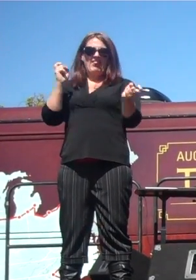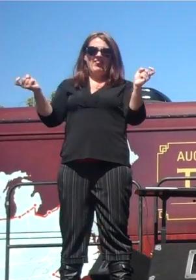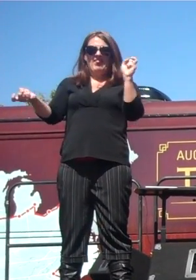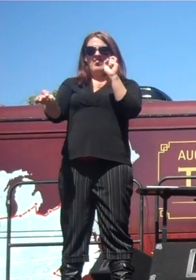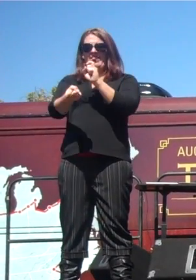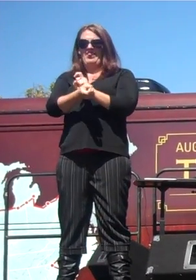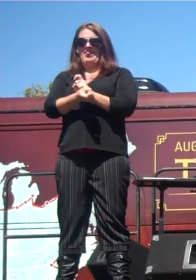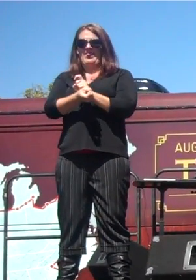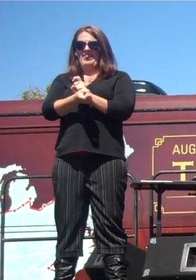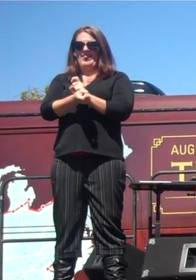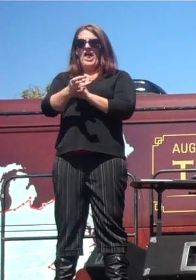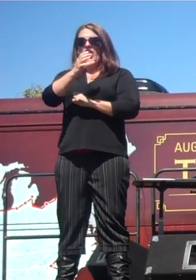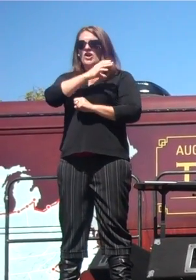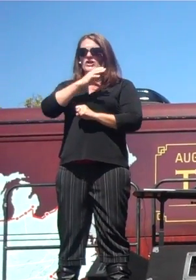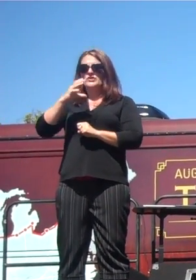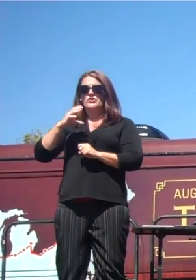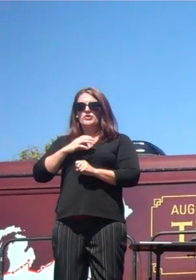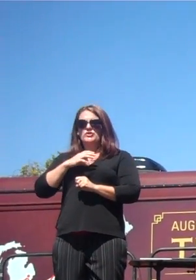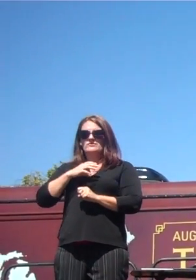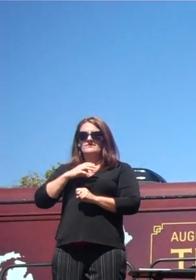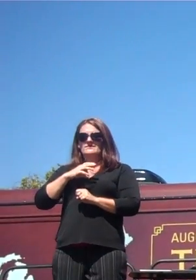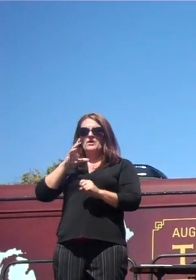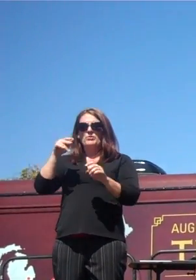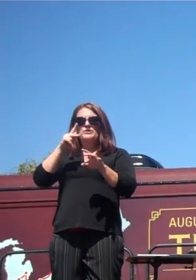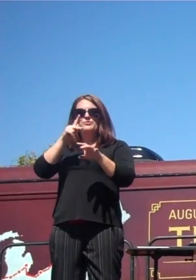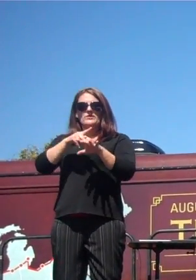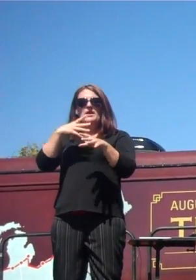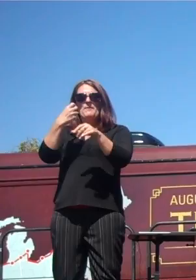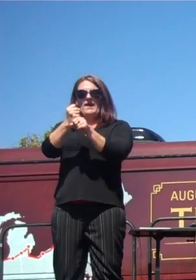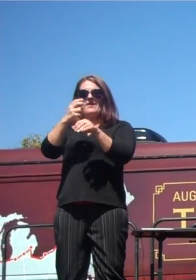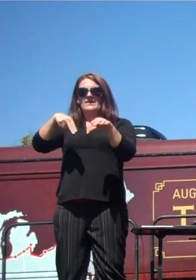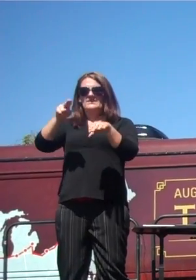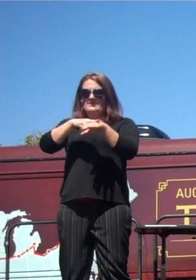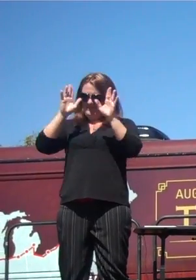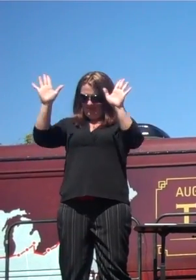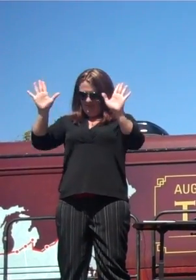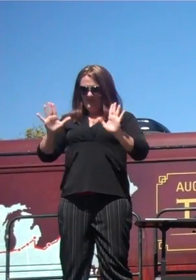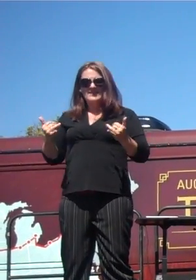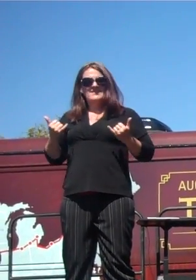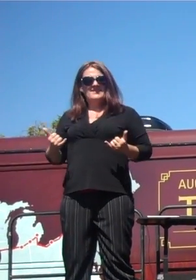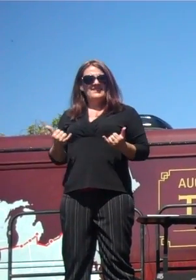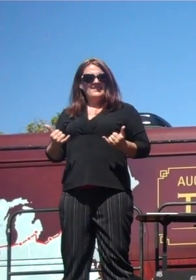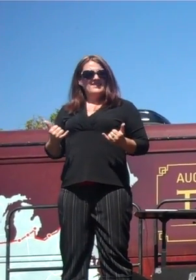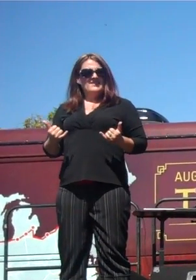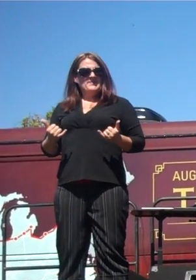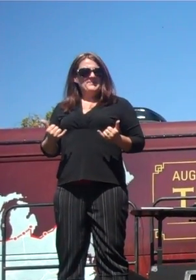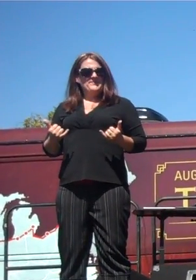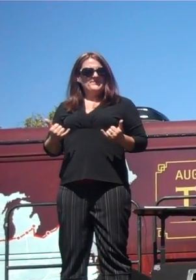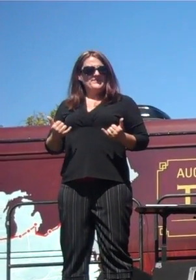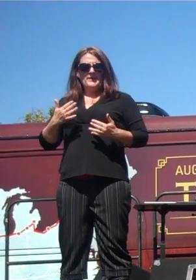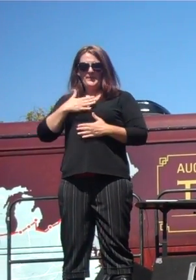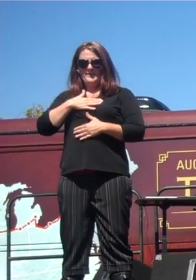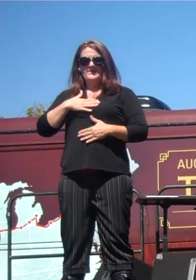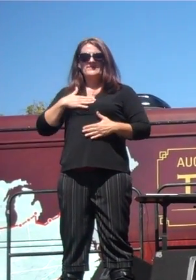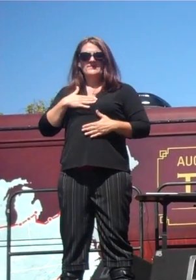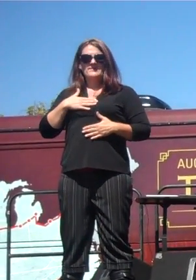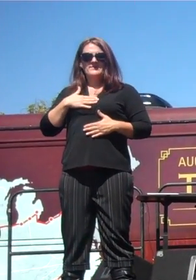those constitutional principles that made this nation great. So, if you will,